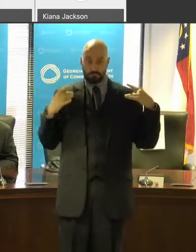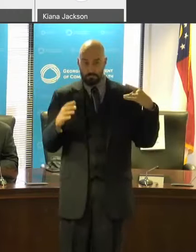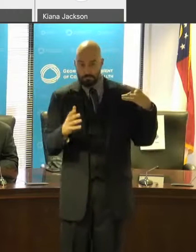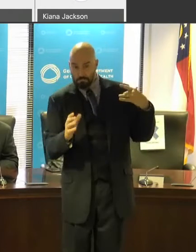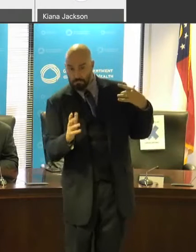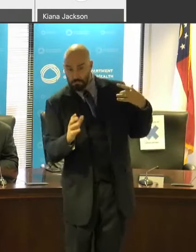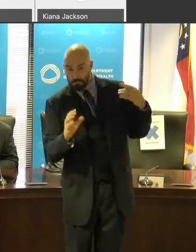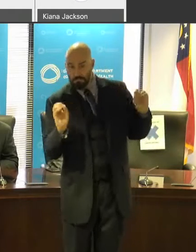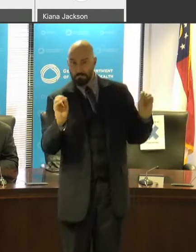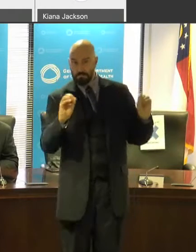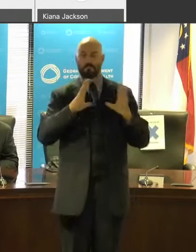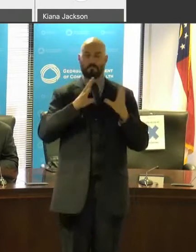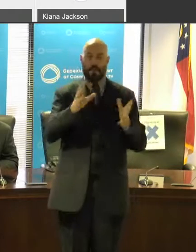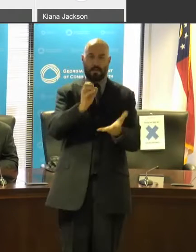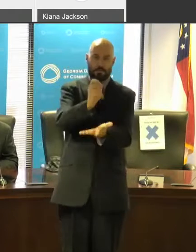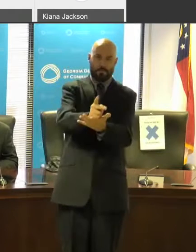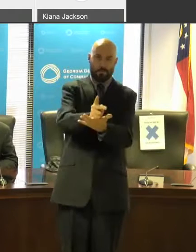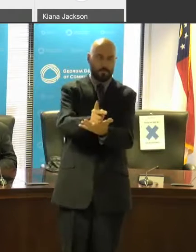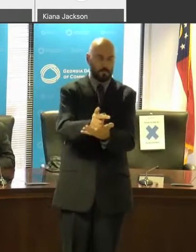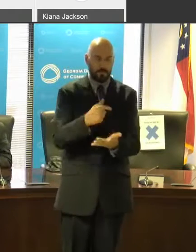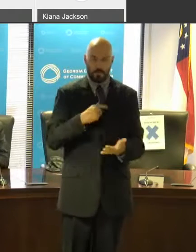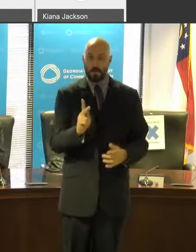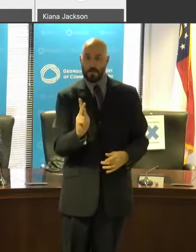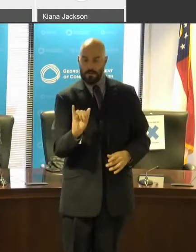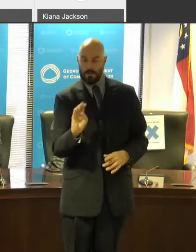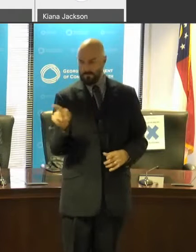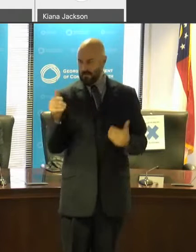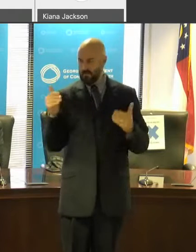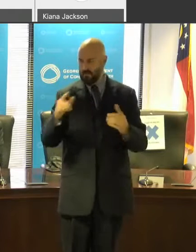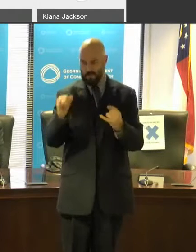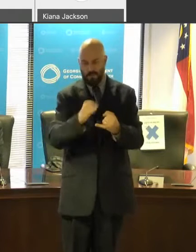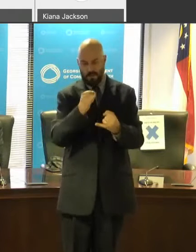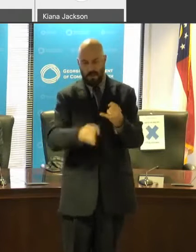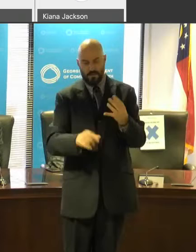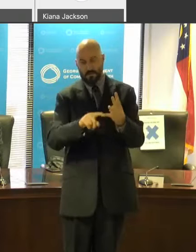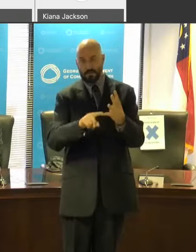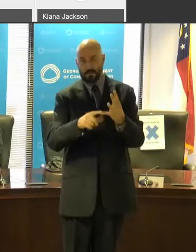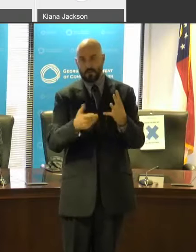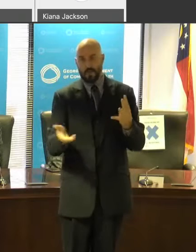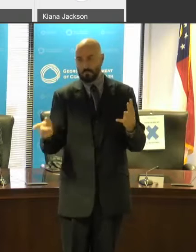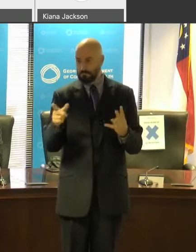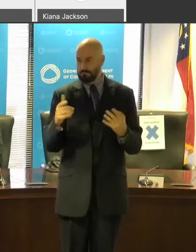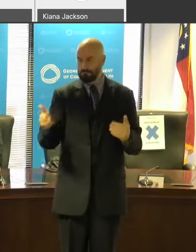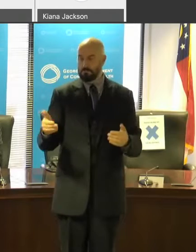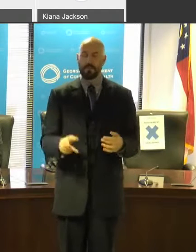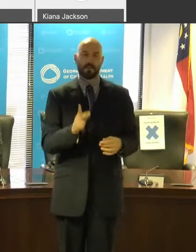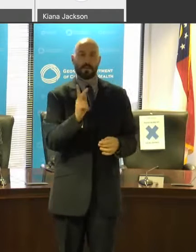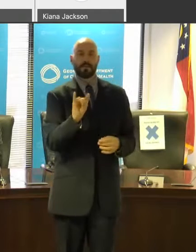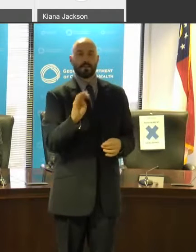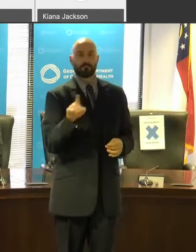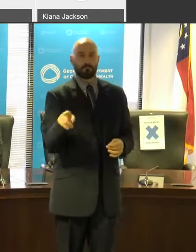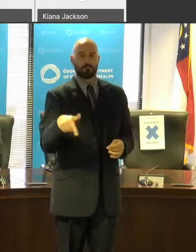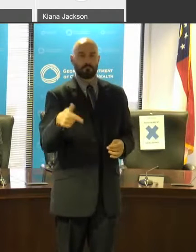Hearing none, it is approved. And Kim, you may proceed to your final item. The final item for initial